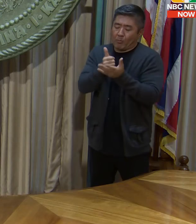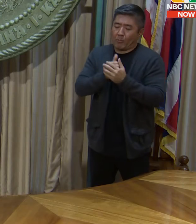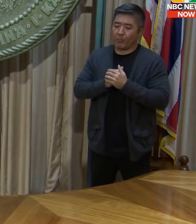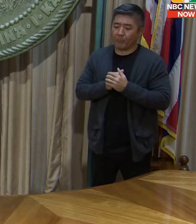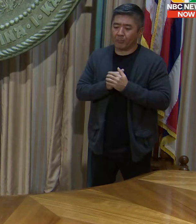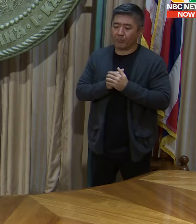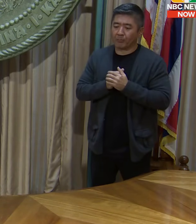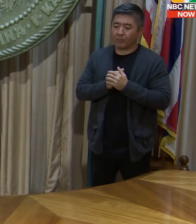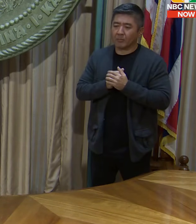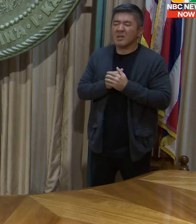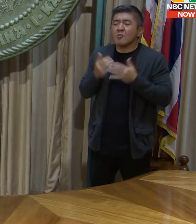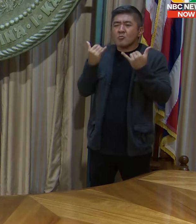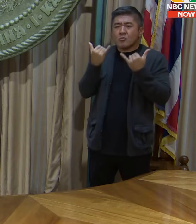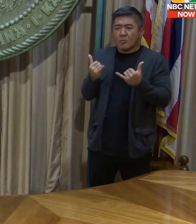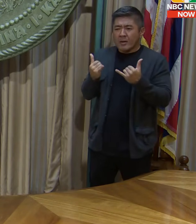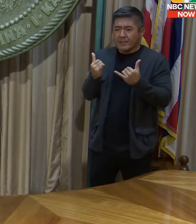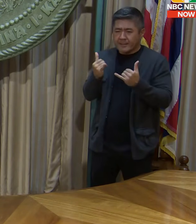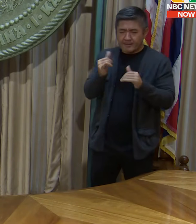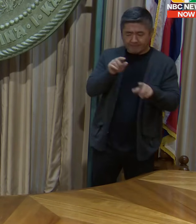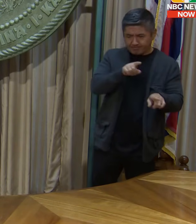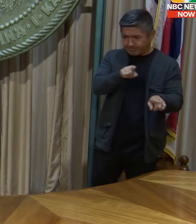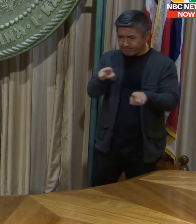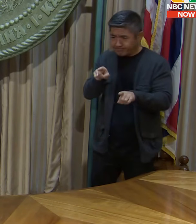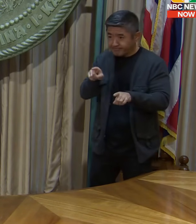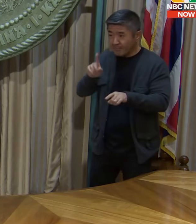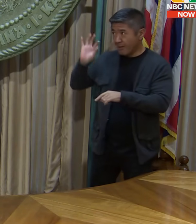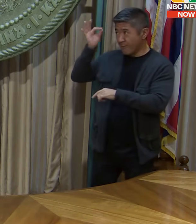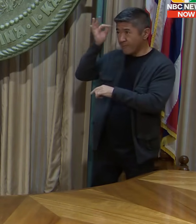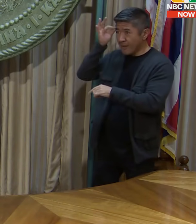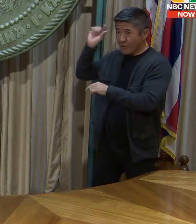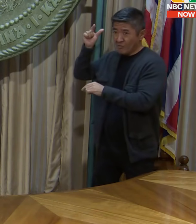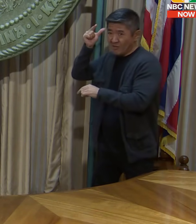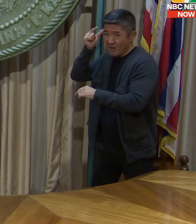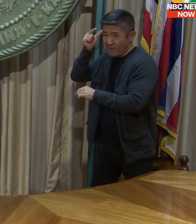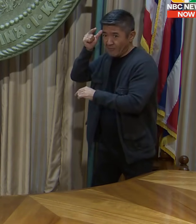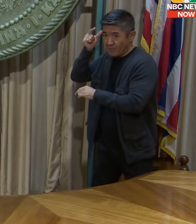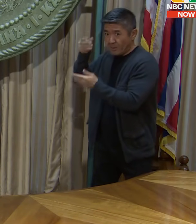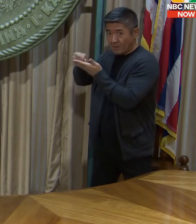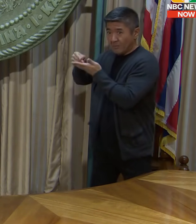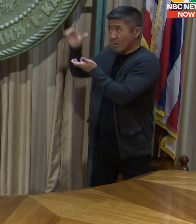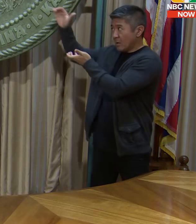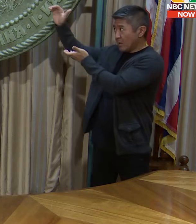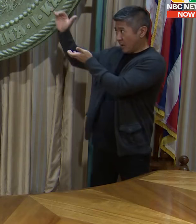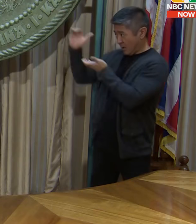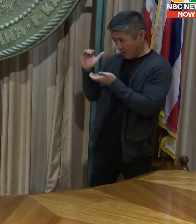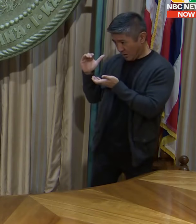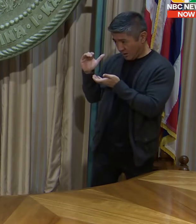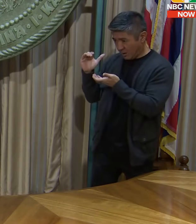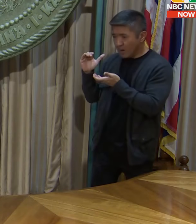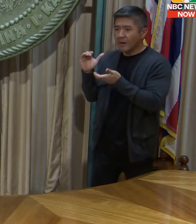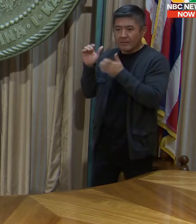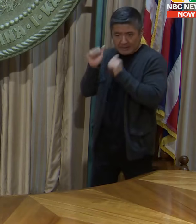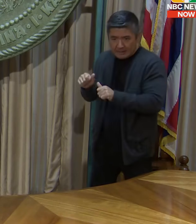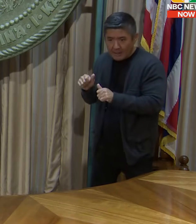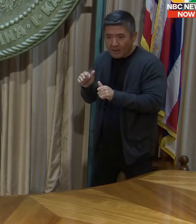looking at what assistance we get from the federal government to really be able to focus and fill the gaps